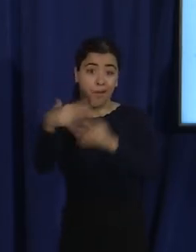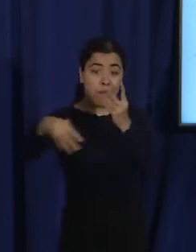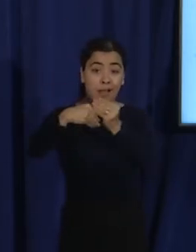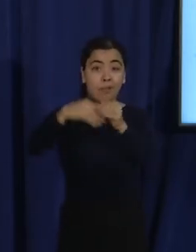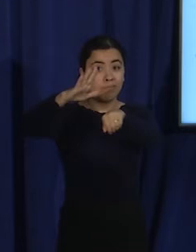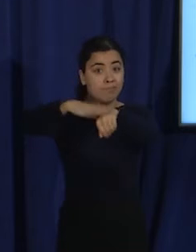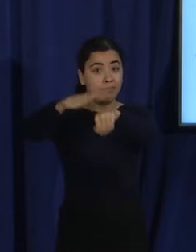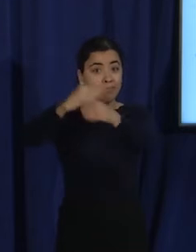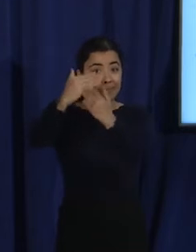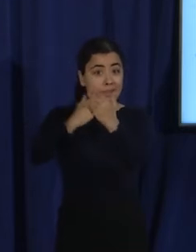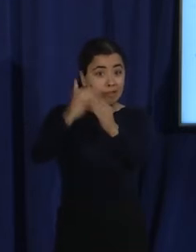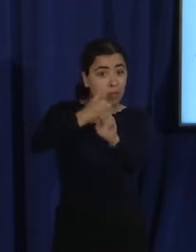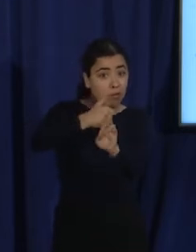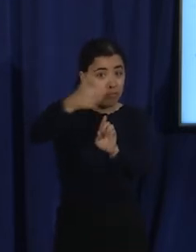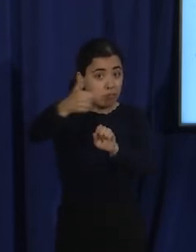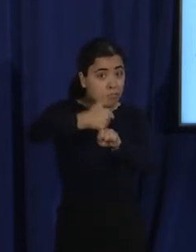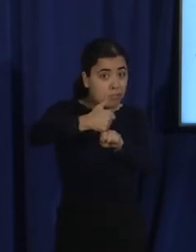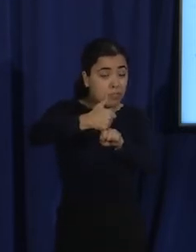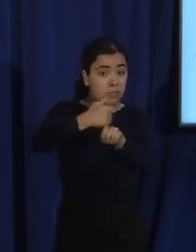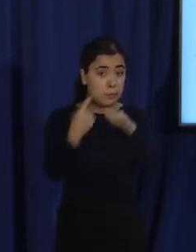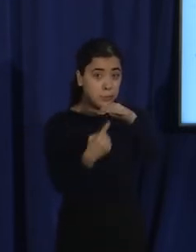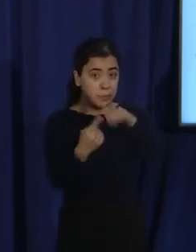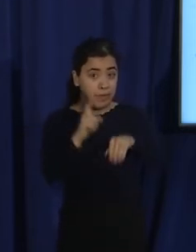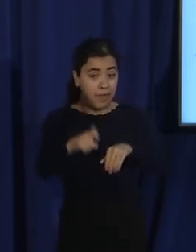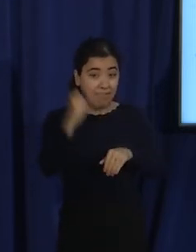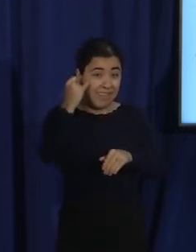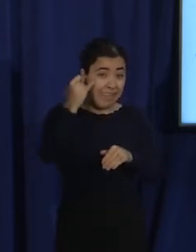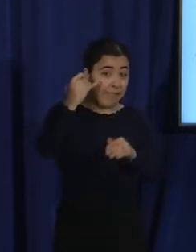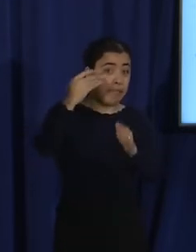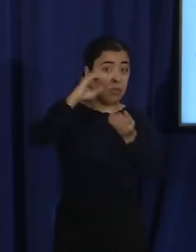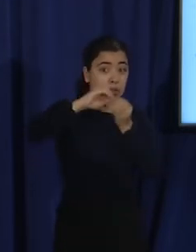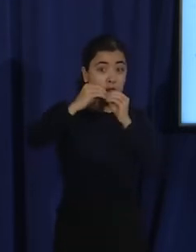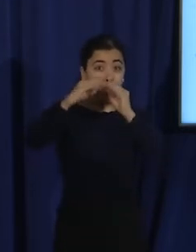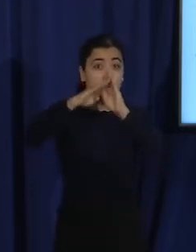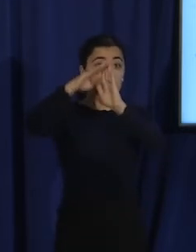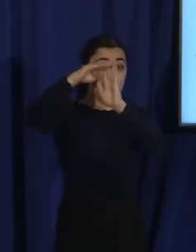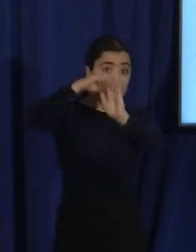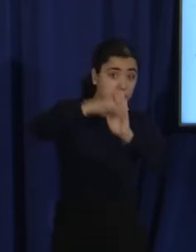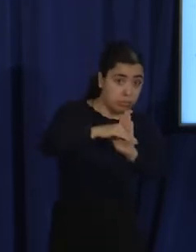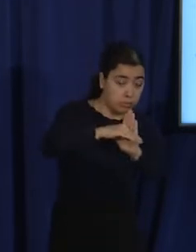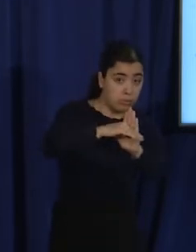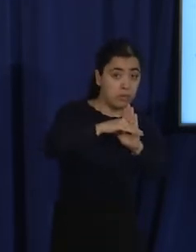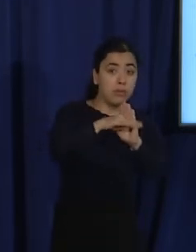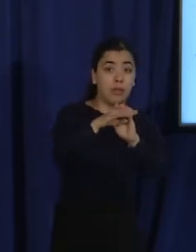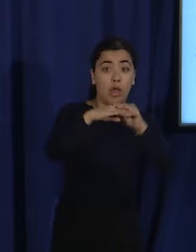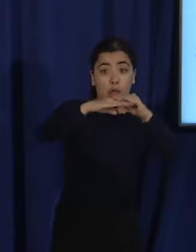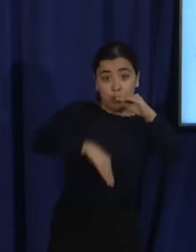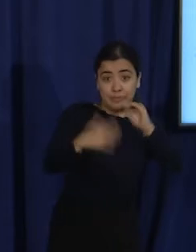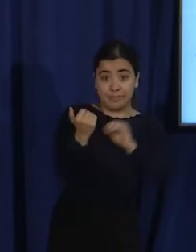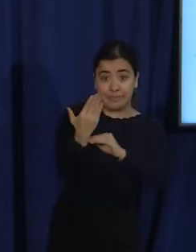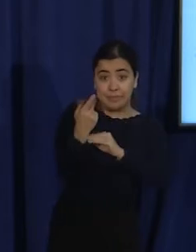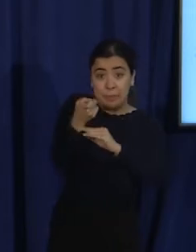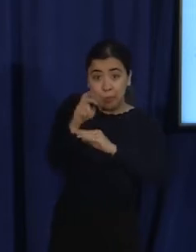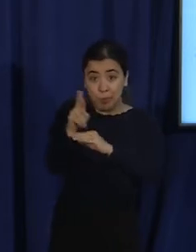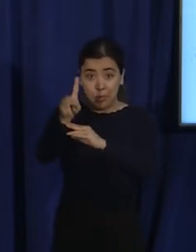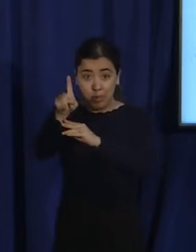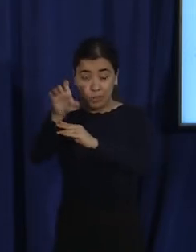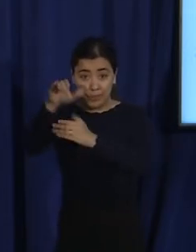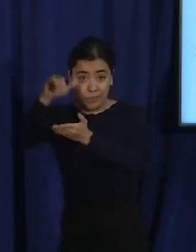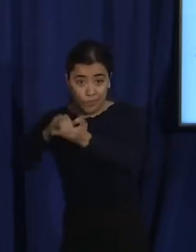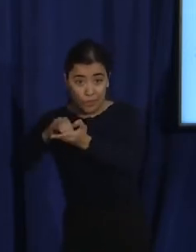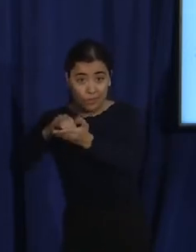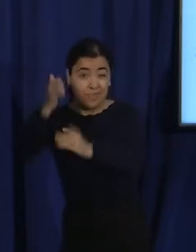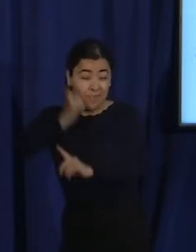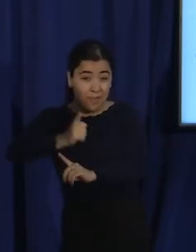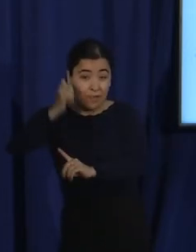do not see that number come back down under 15 cases per 100,000 per day, Michigan will go on